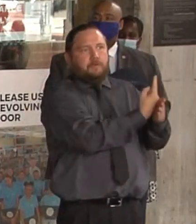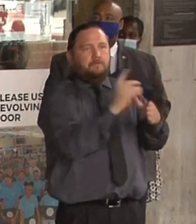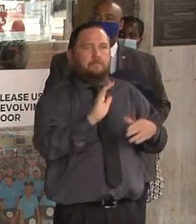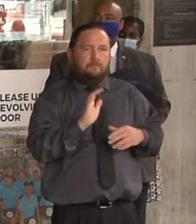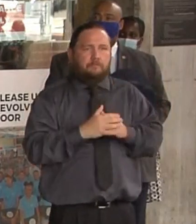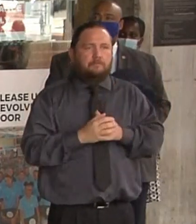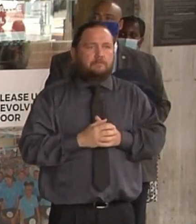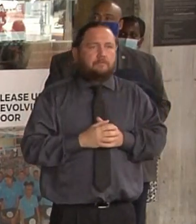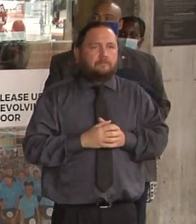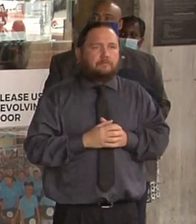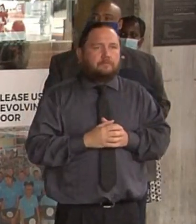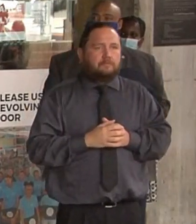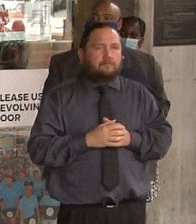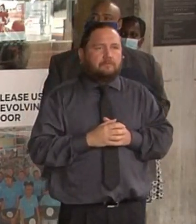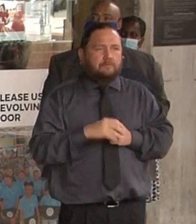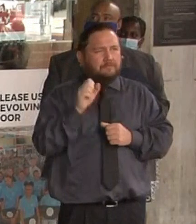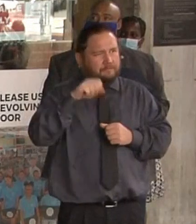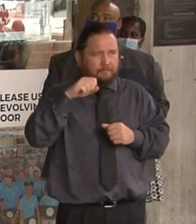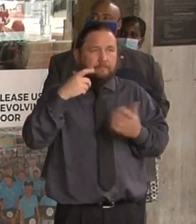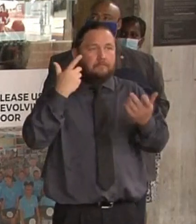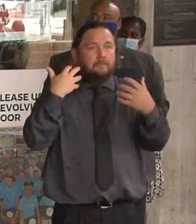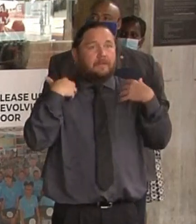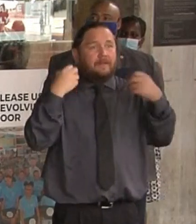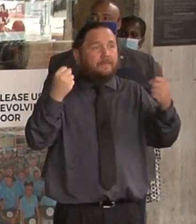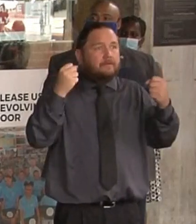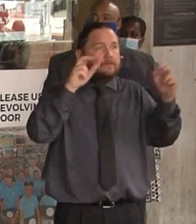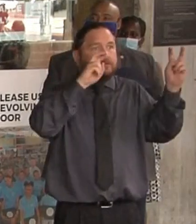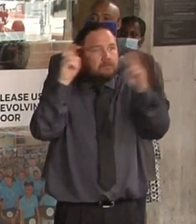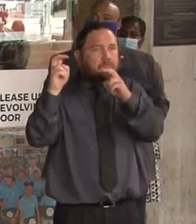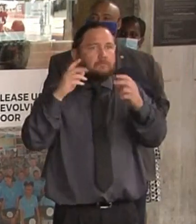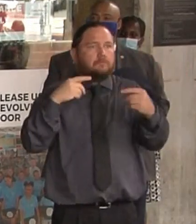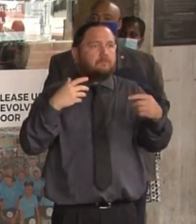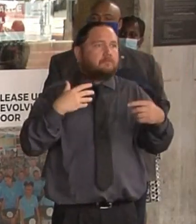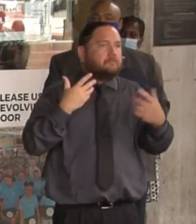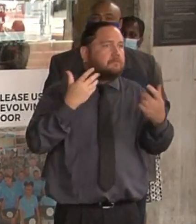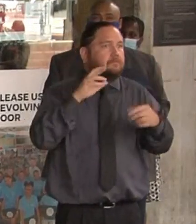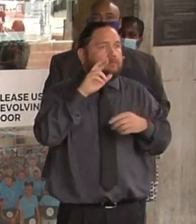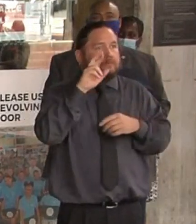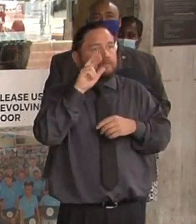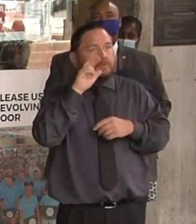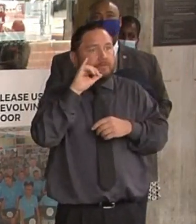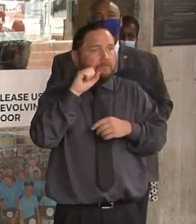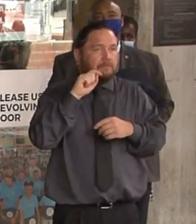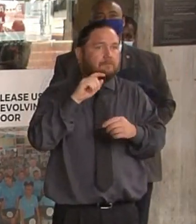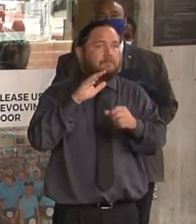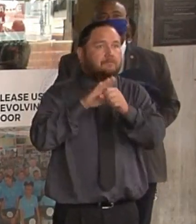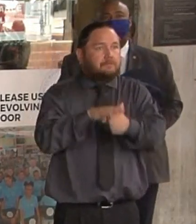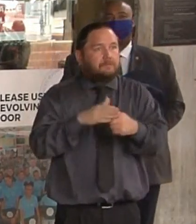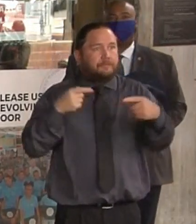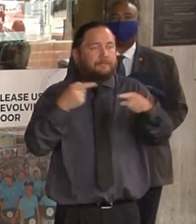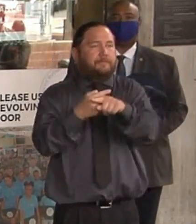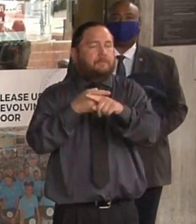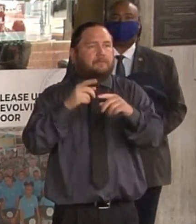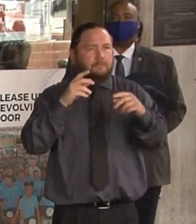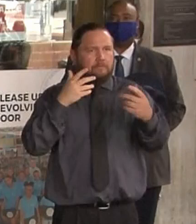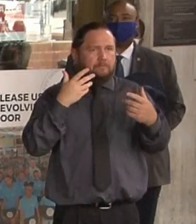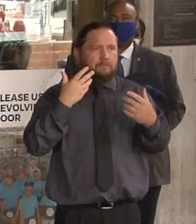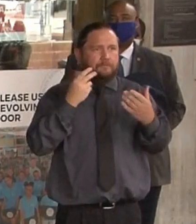other steps that we have to take in housing, in education, in economic development. All of those, it's all of it